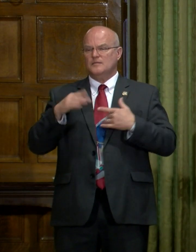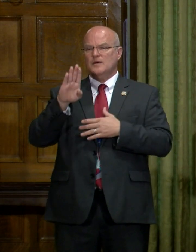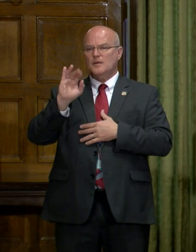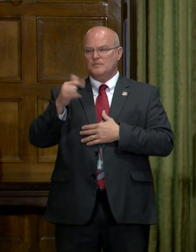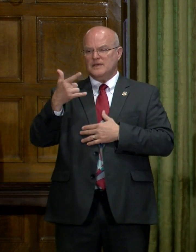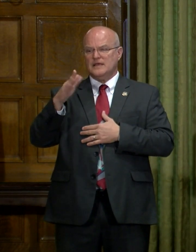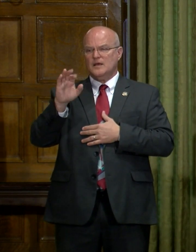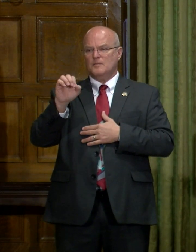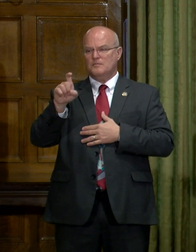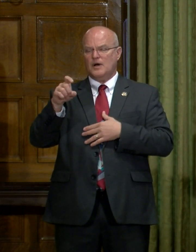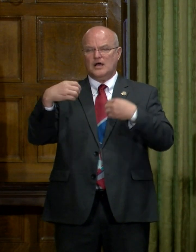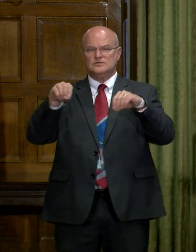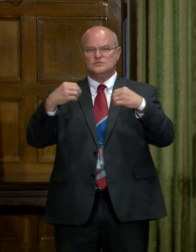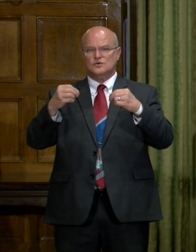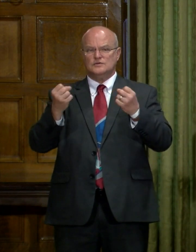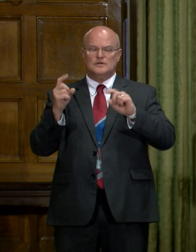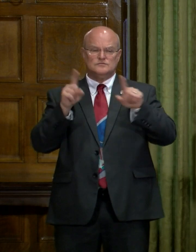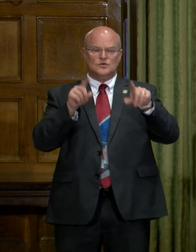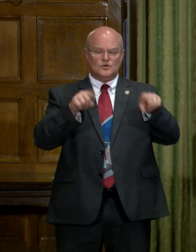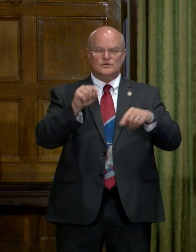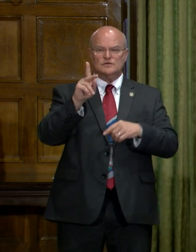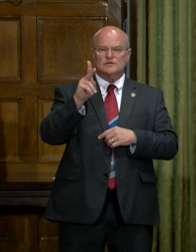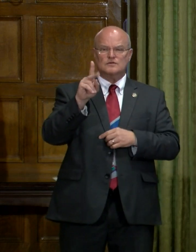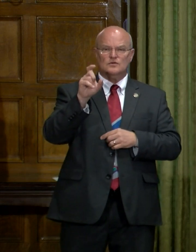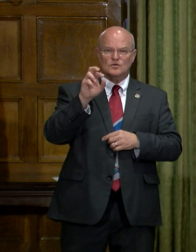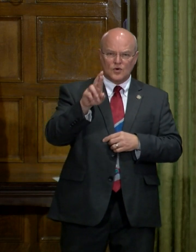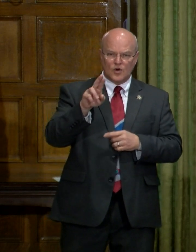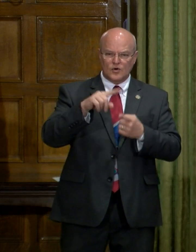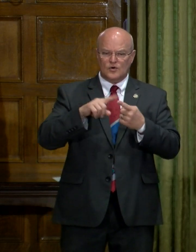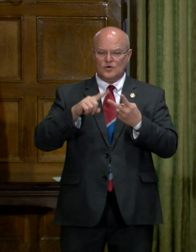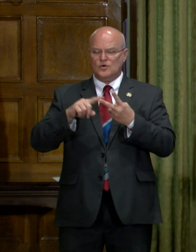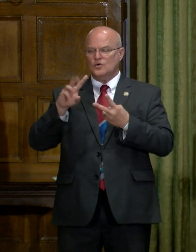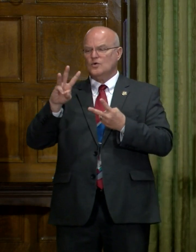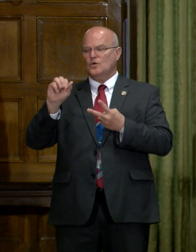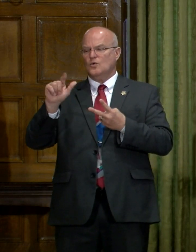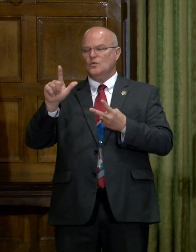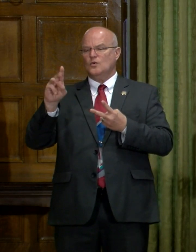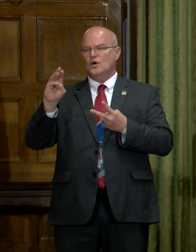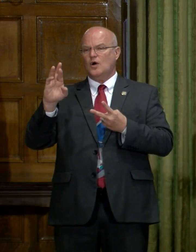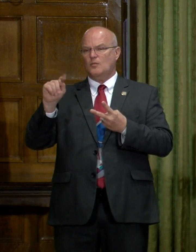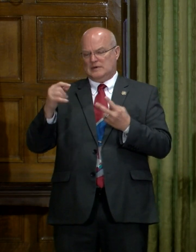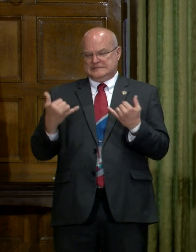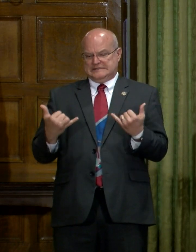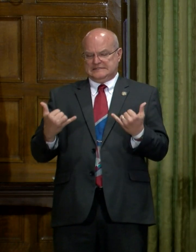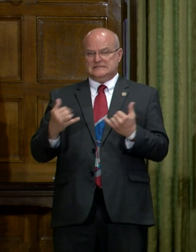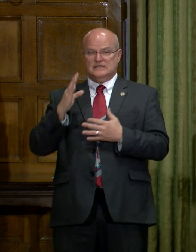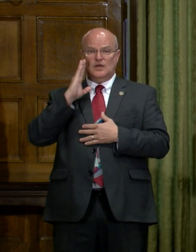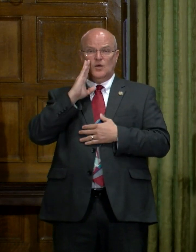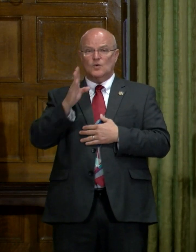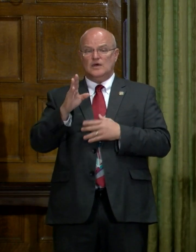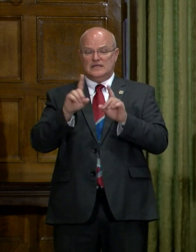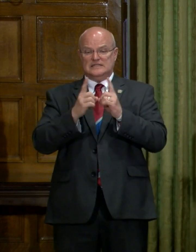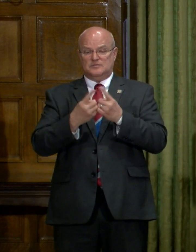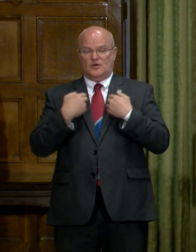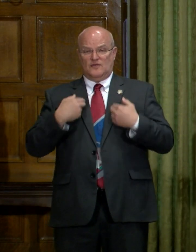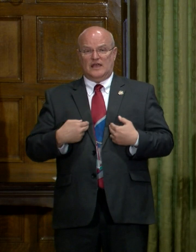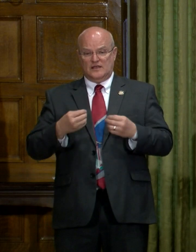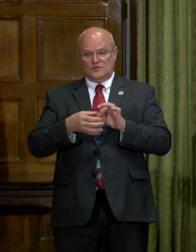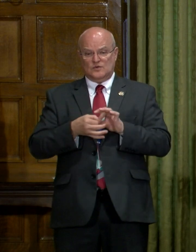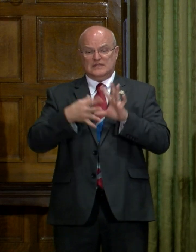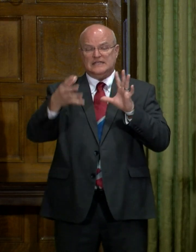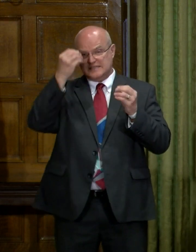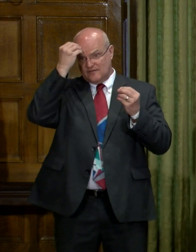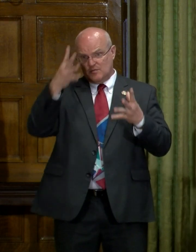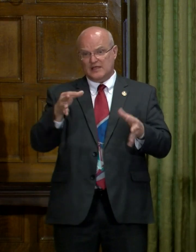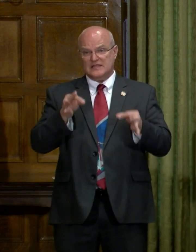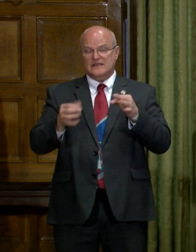box stores. You know, so many of us are going to Kroger or Walmart these days. Will the Department of Health release that